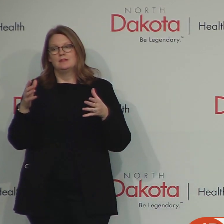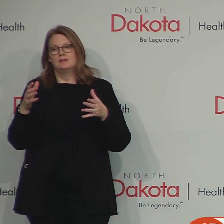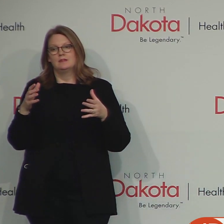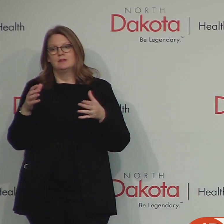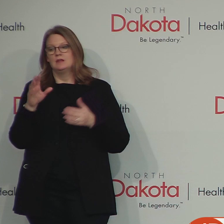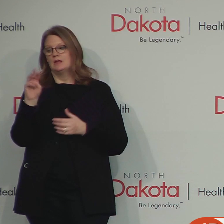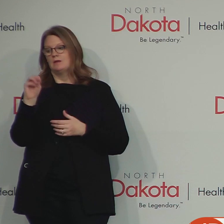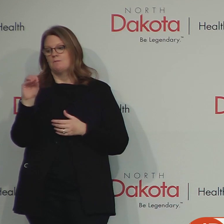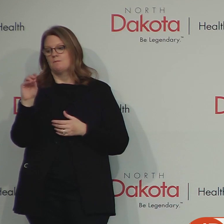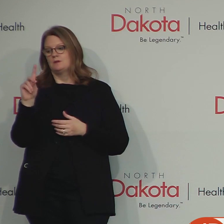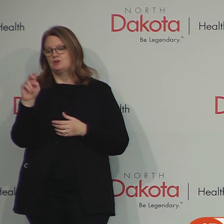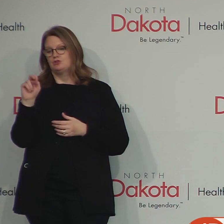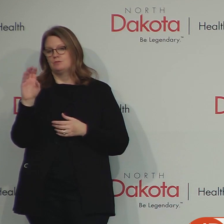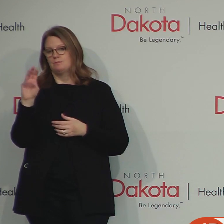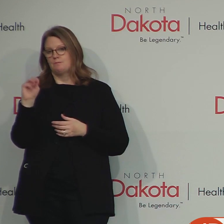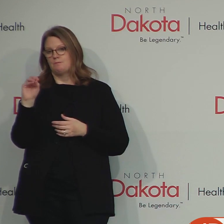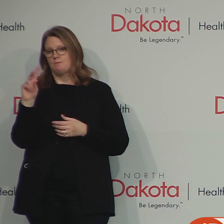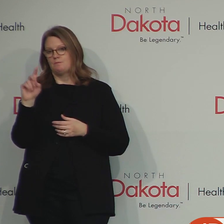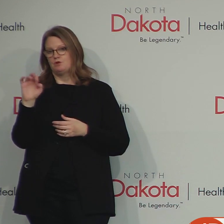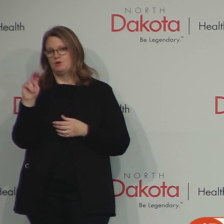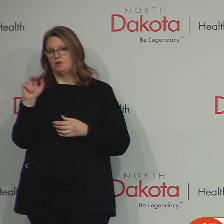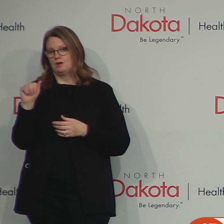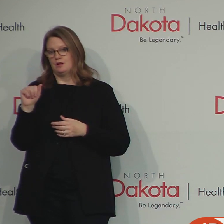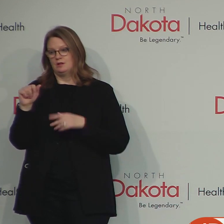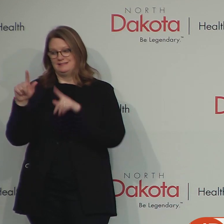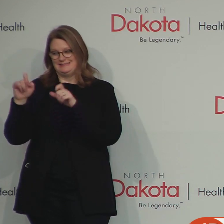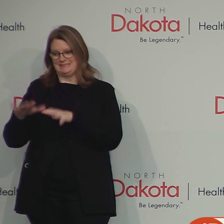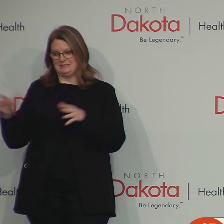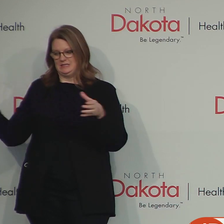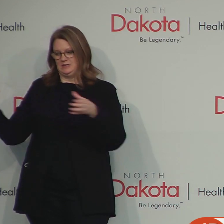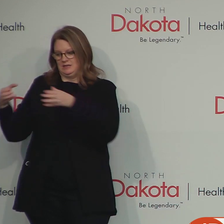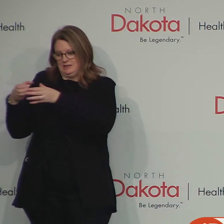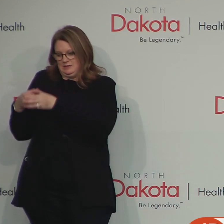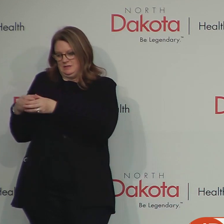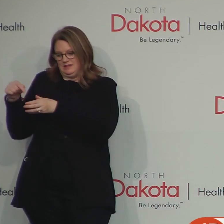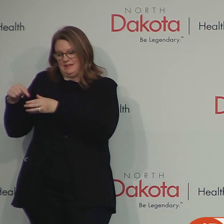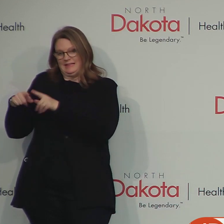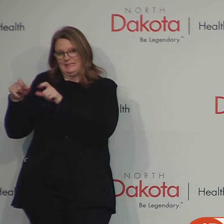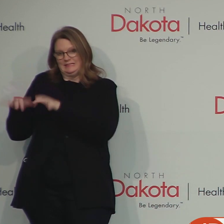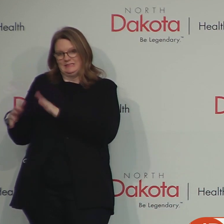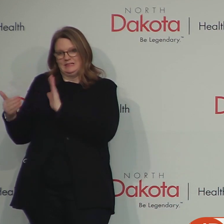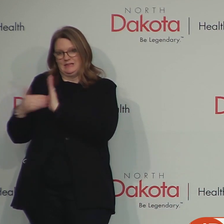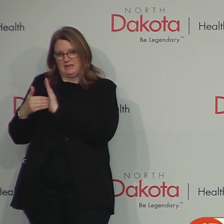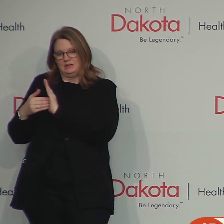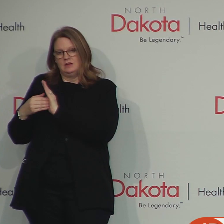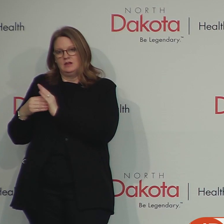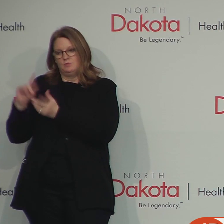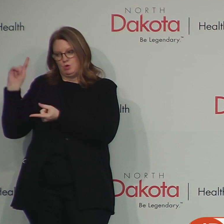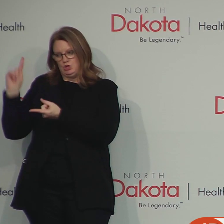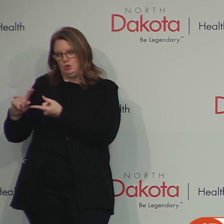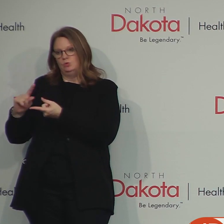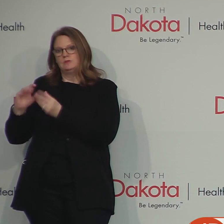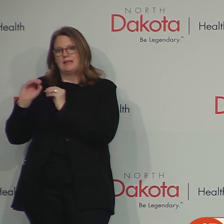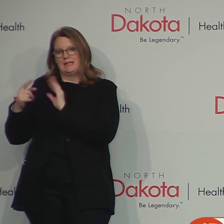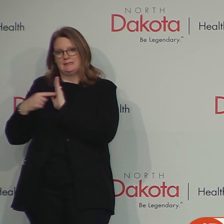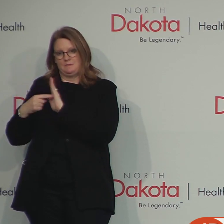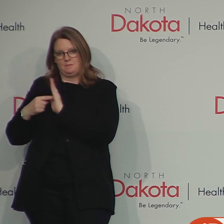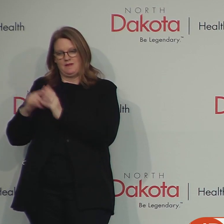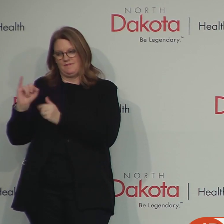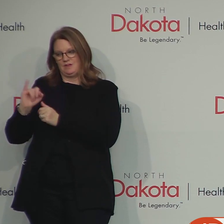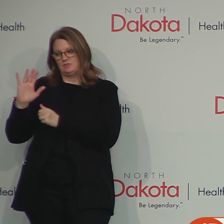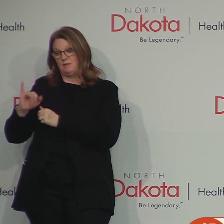the Moderna trial where they did test them, and it showed to reduce asymptomatic infections